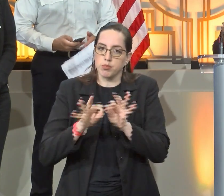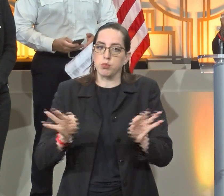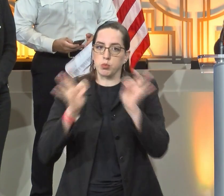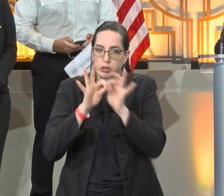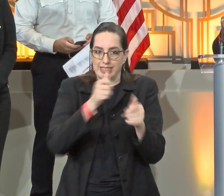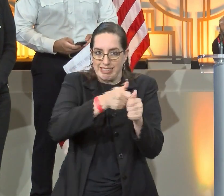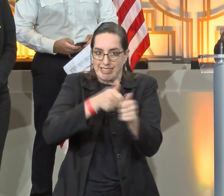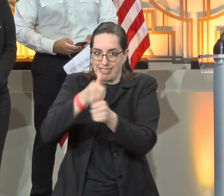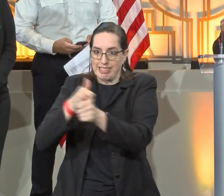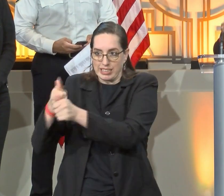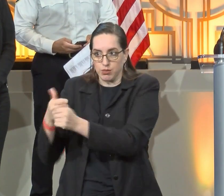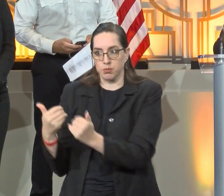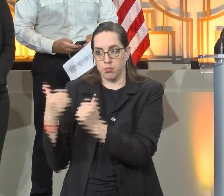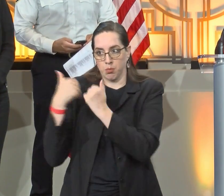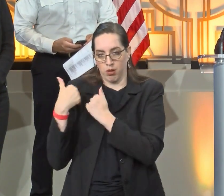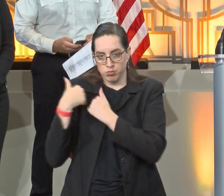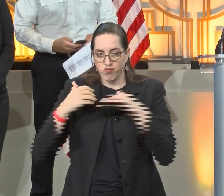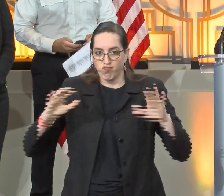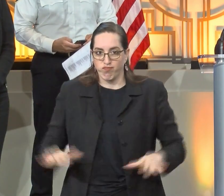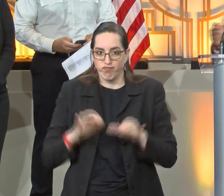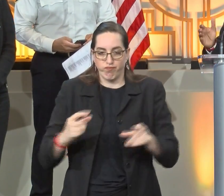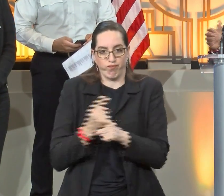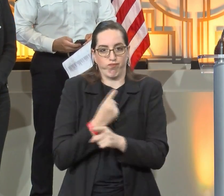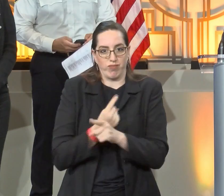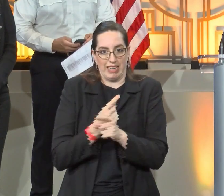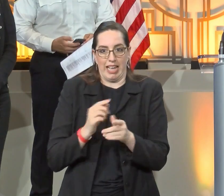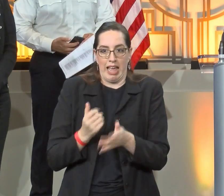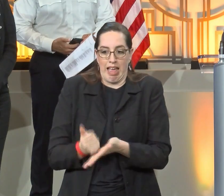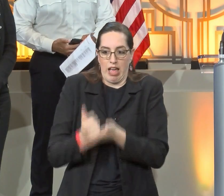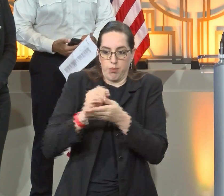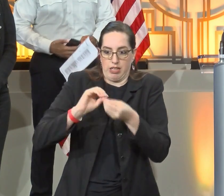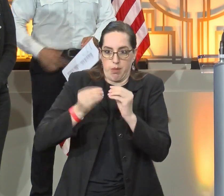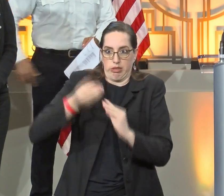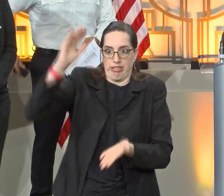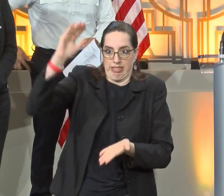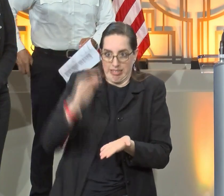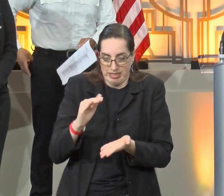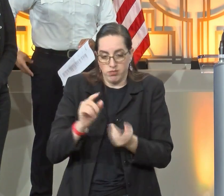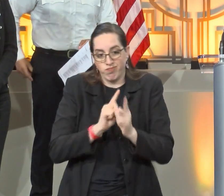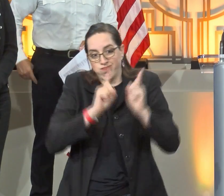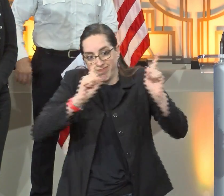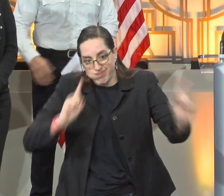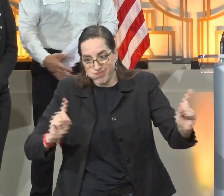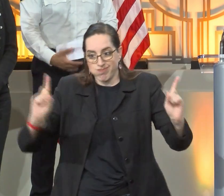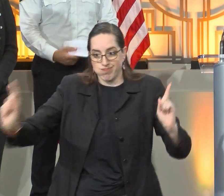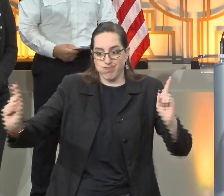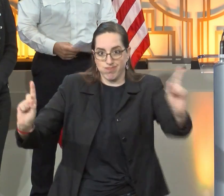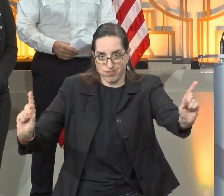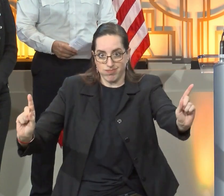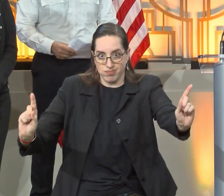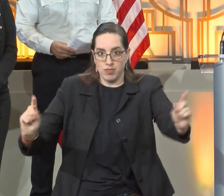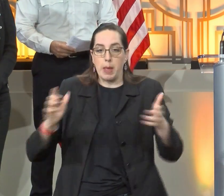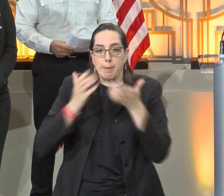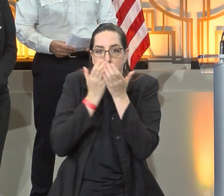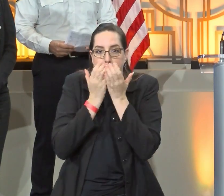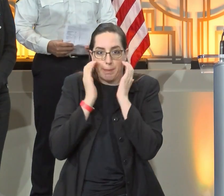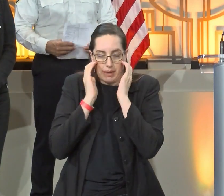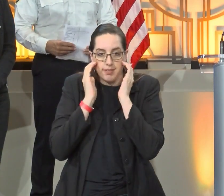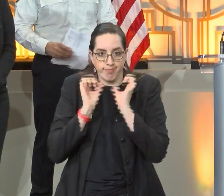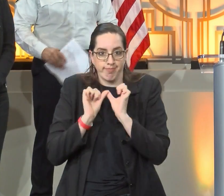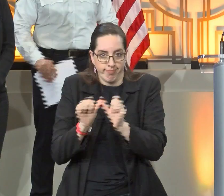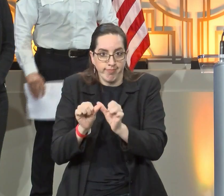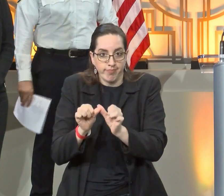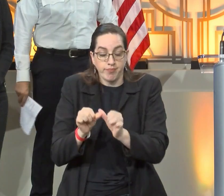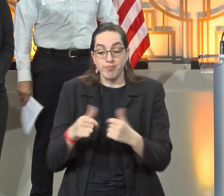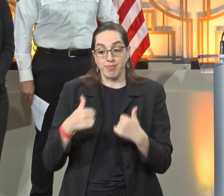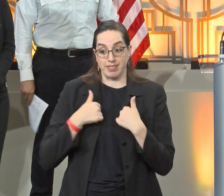part to flatten the curve, to engage in social separation, to wear these masks. And as